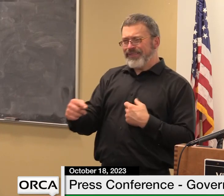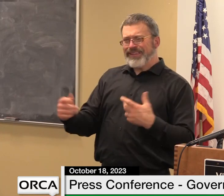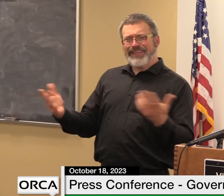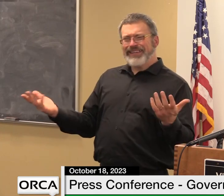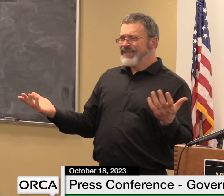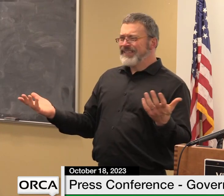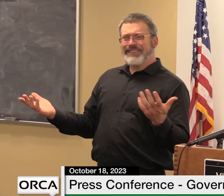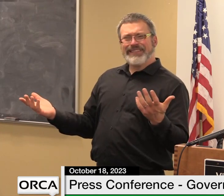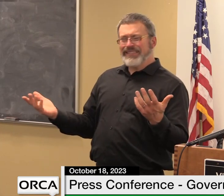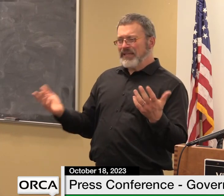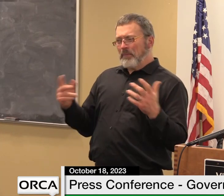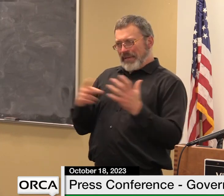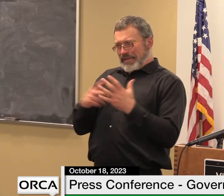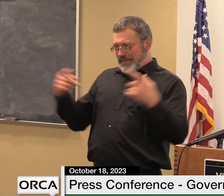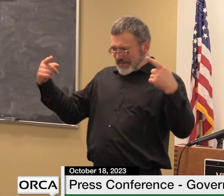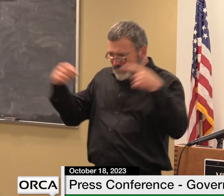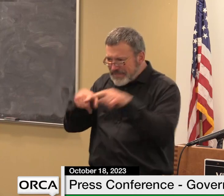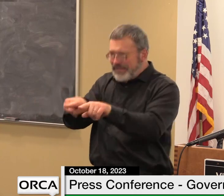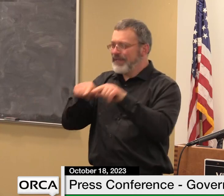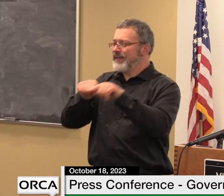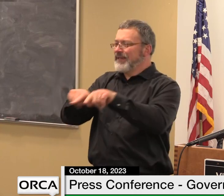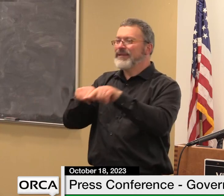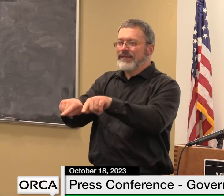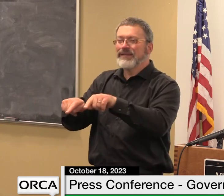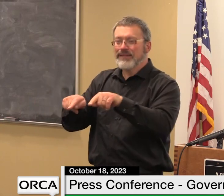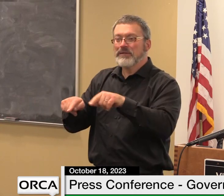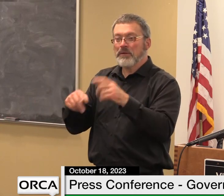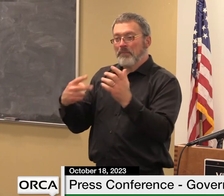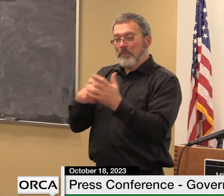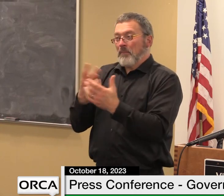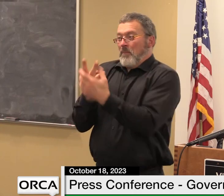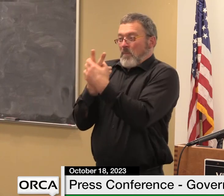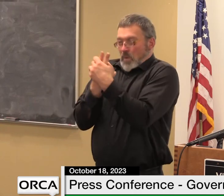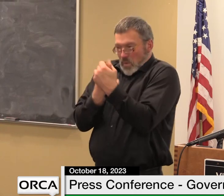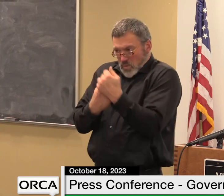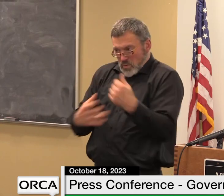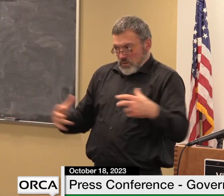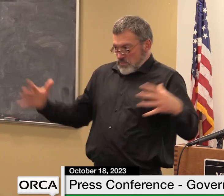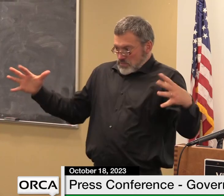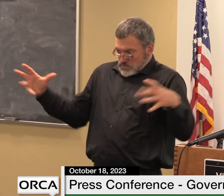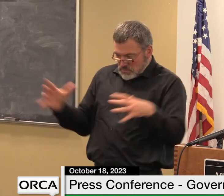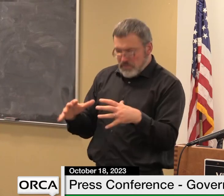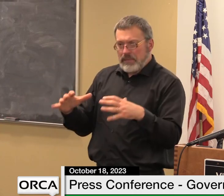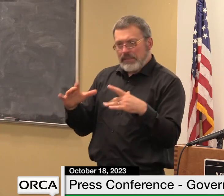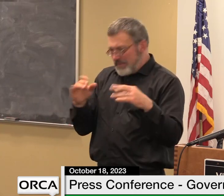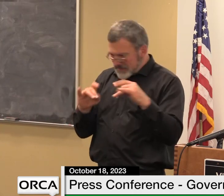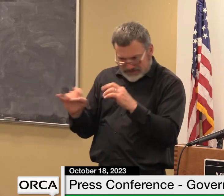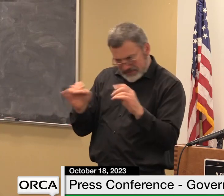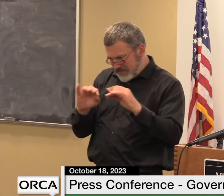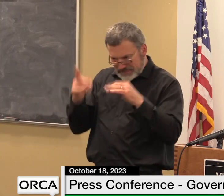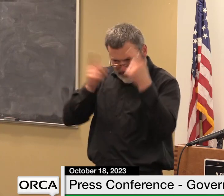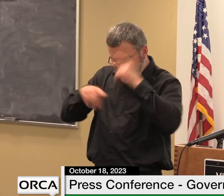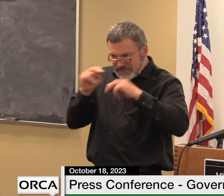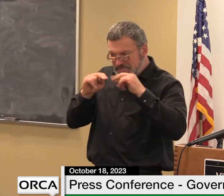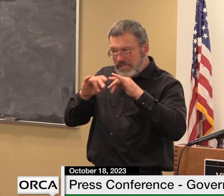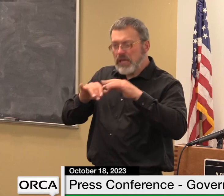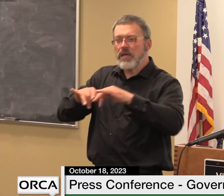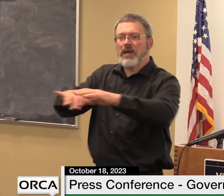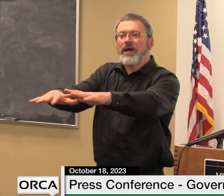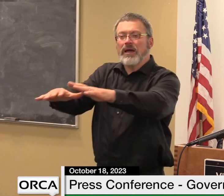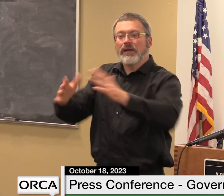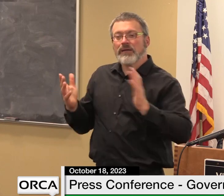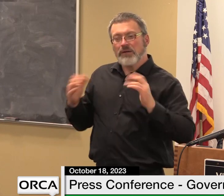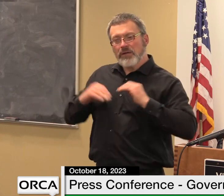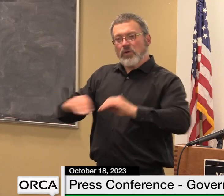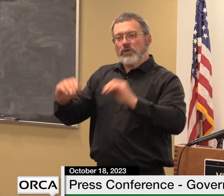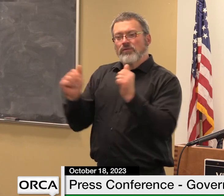bipartisan. So everyone's got to reach out. Everyone's got to come together in order to accomplish that. To me, it's about the